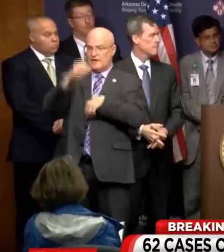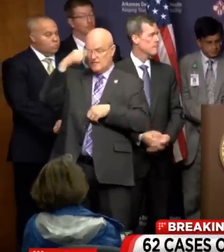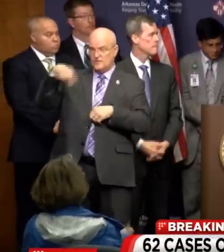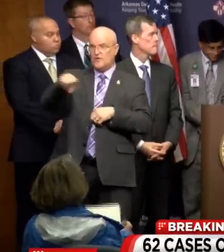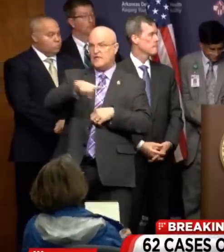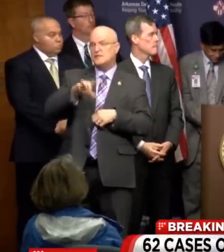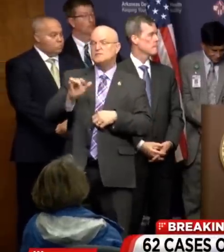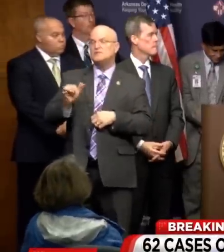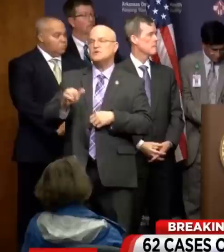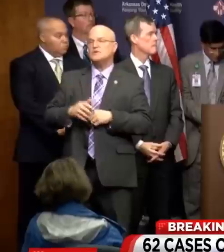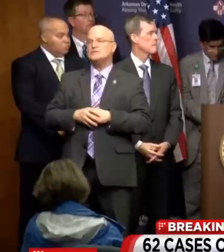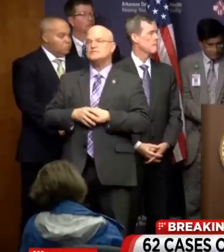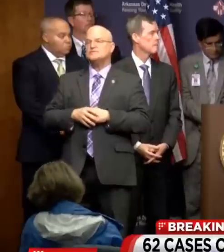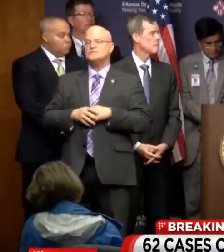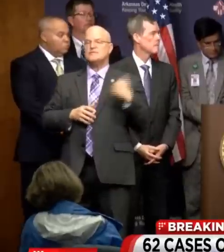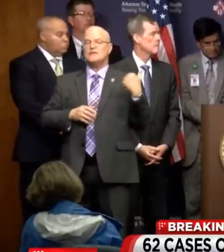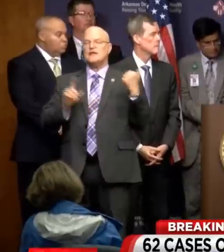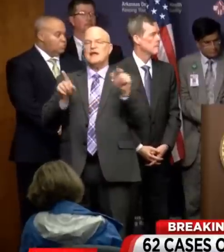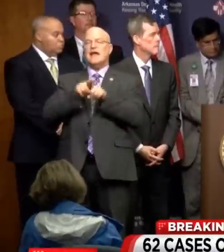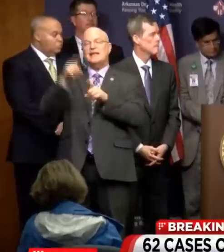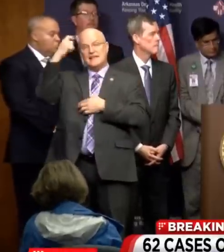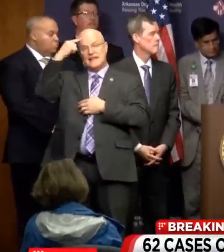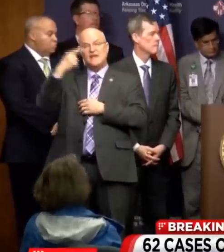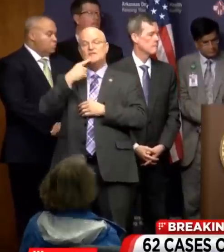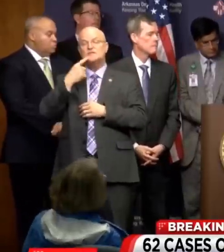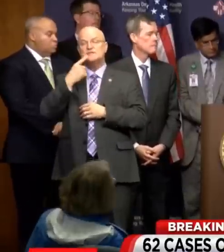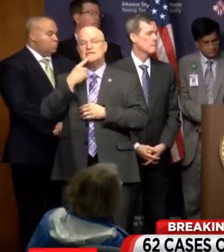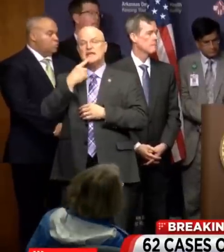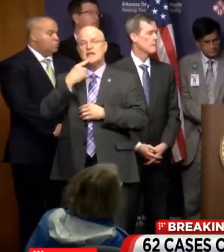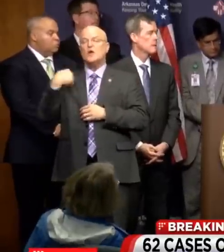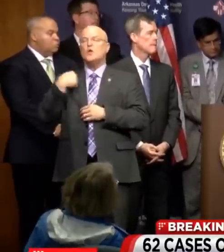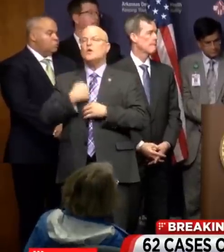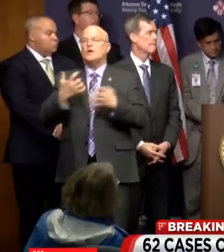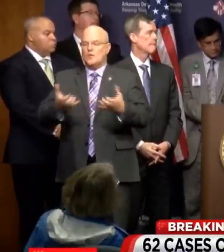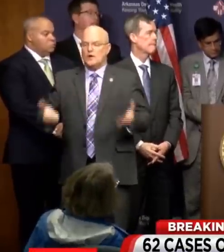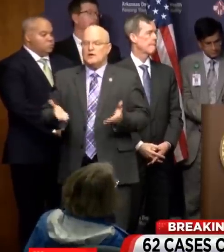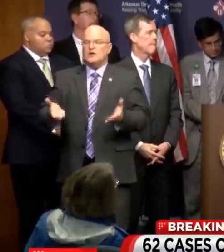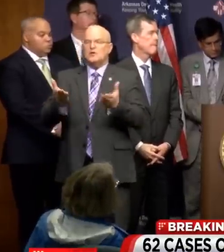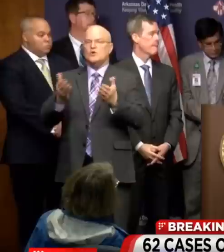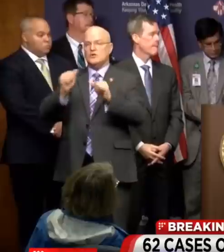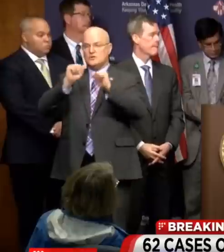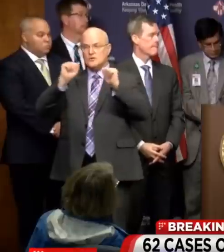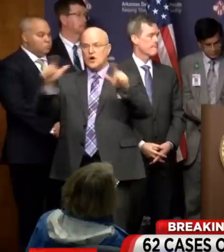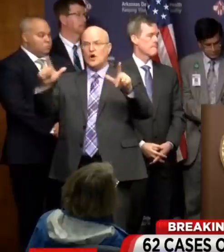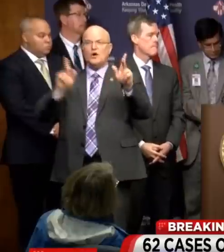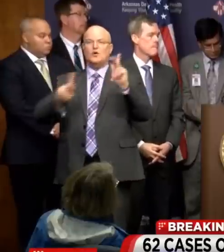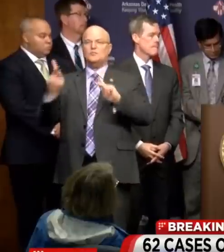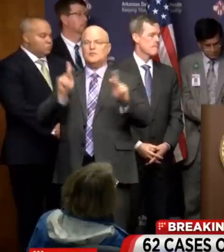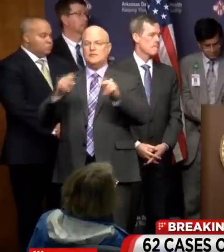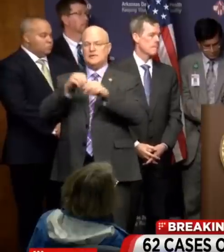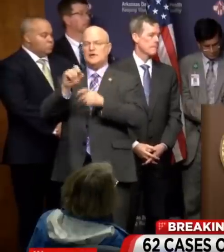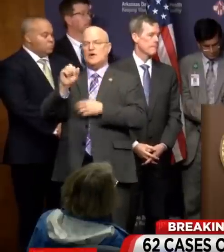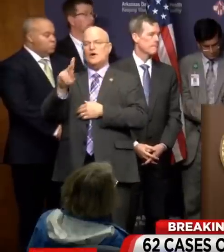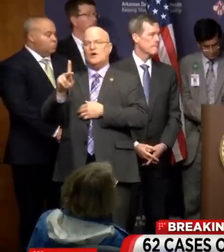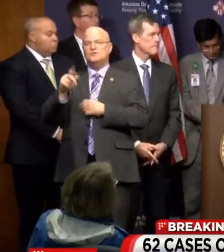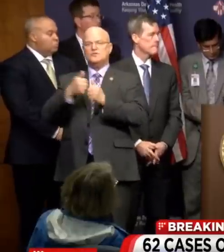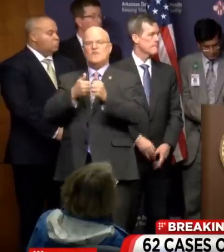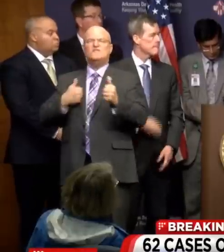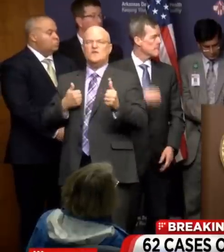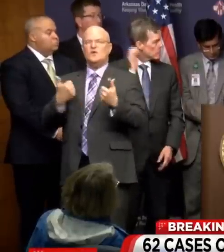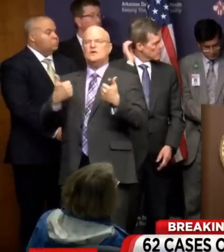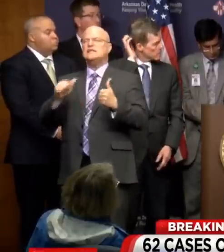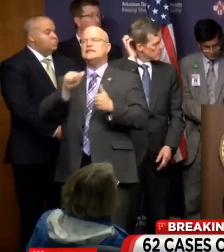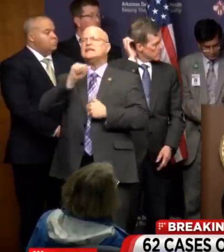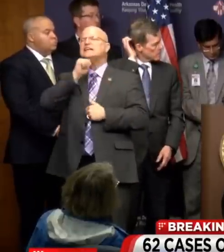to get? As the governor has said, we want to encourage all people in Arkansas to avoid